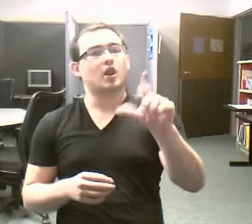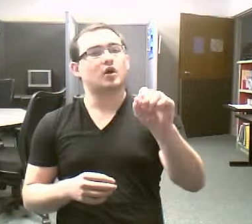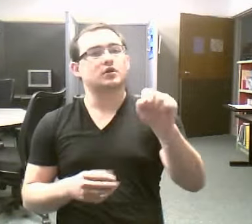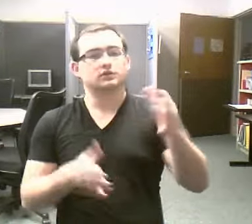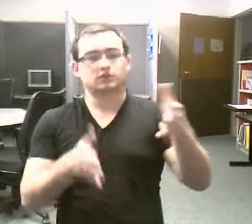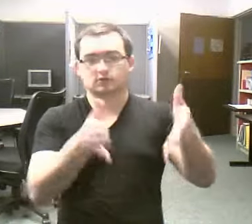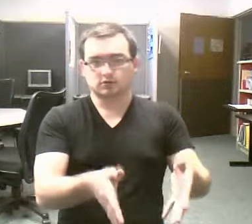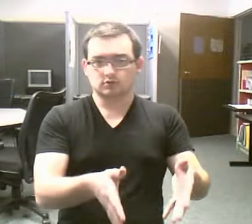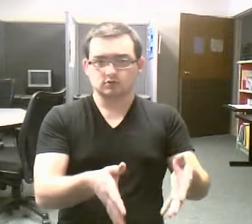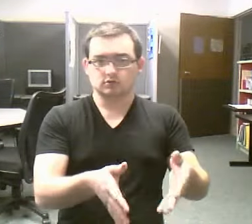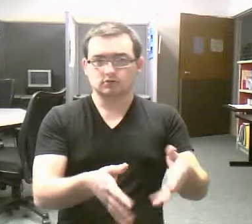or debts.